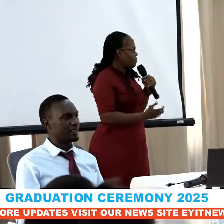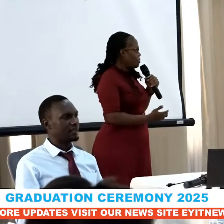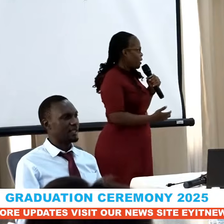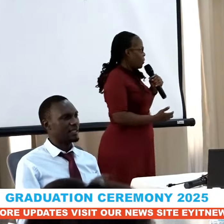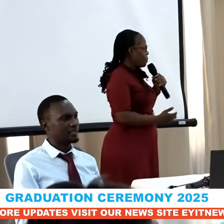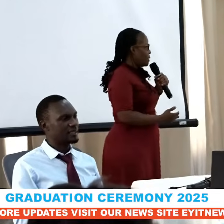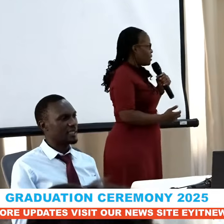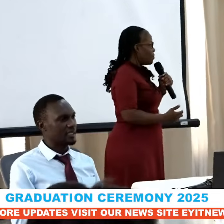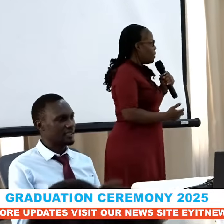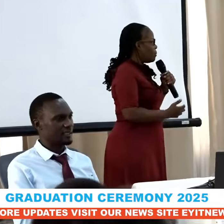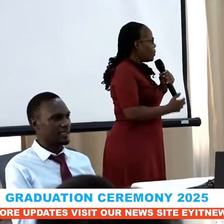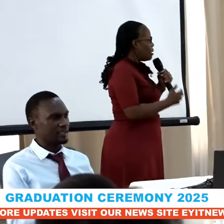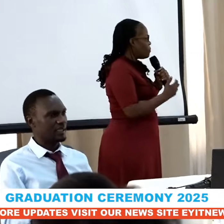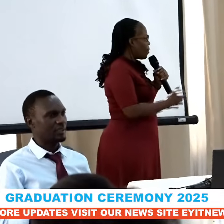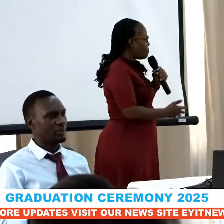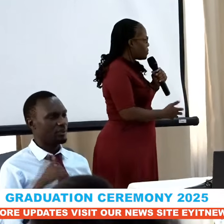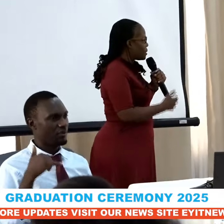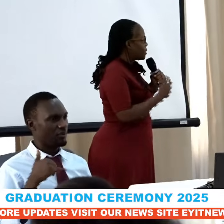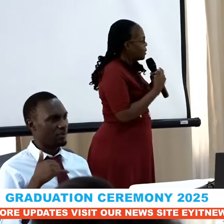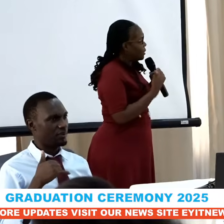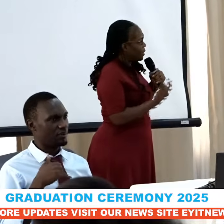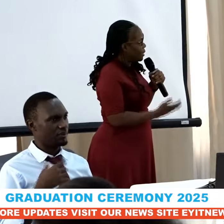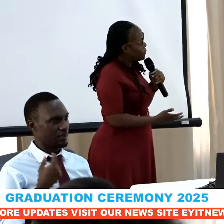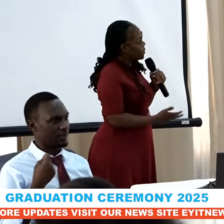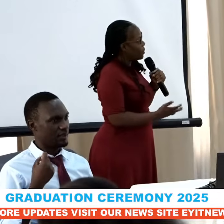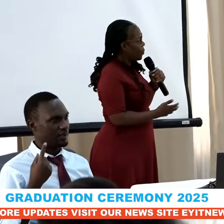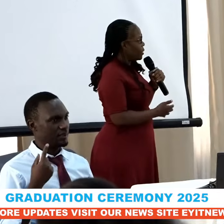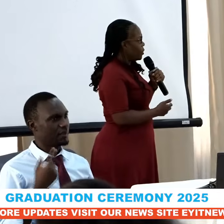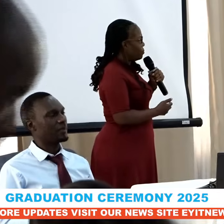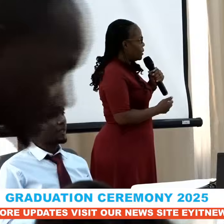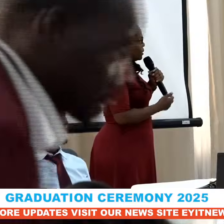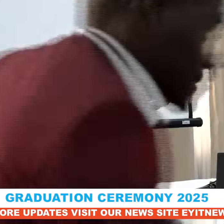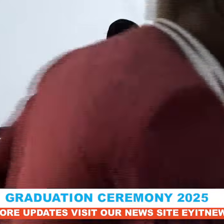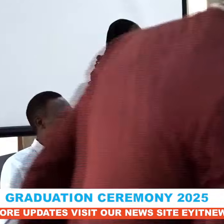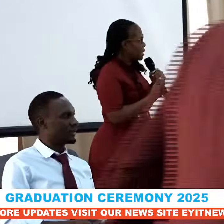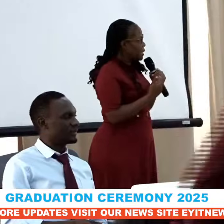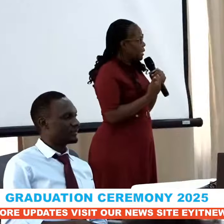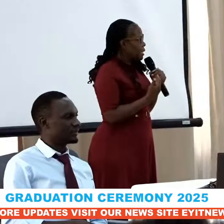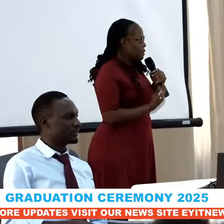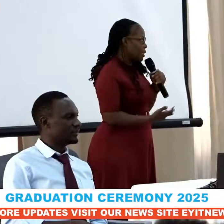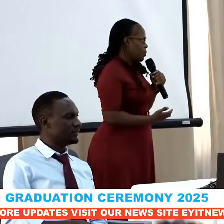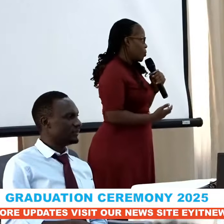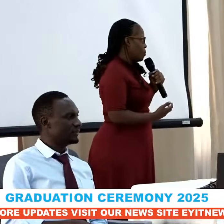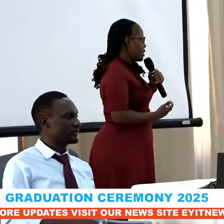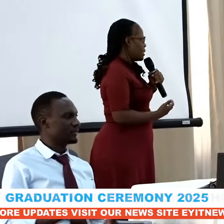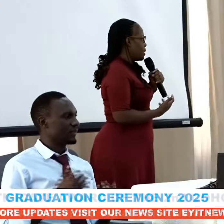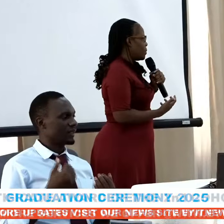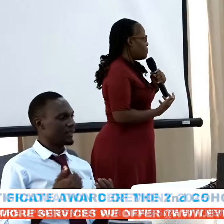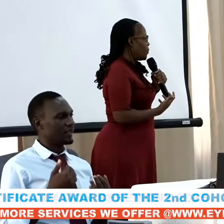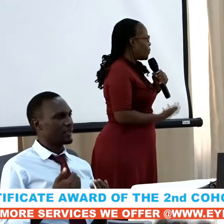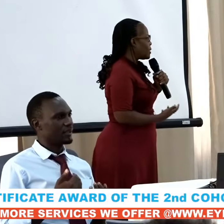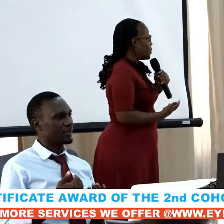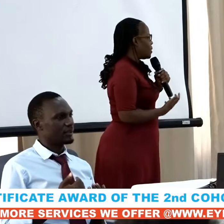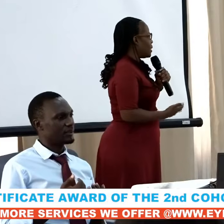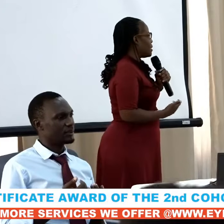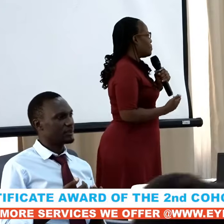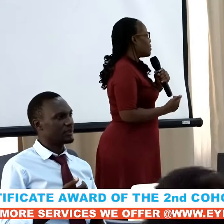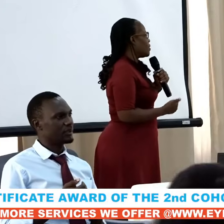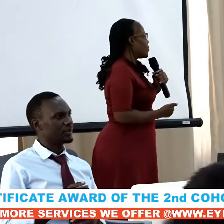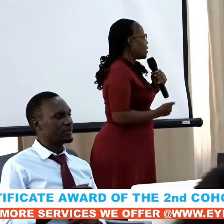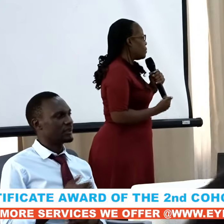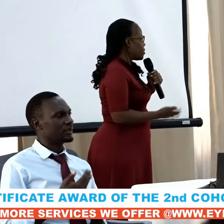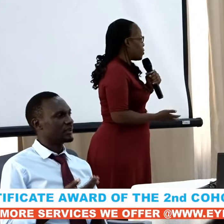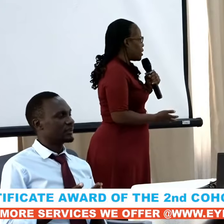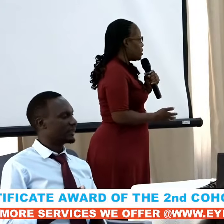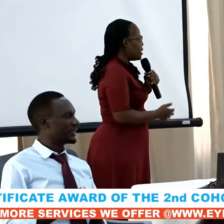accommodative environment, whereby we have ramps, the lifts in all the new buildings. Thank you so much, and we request that you take this message